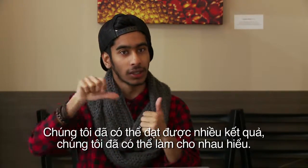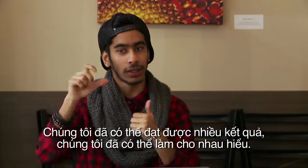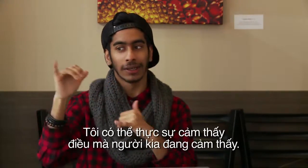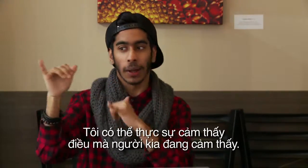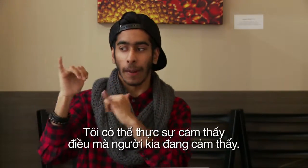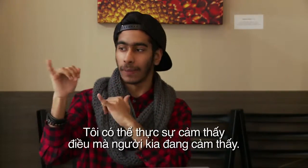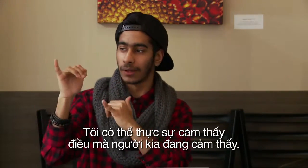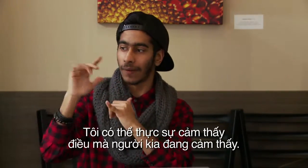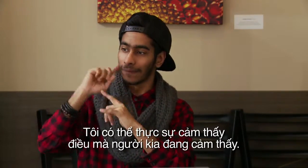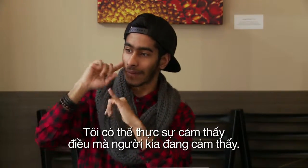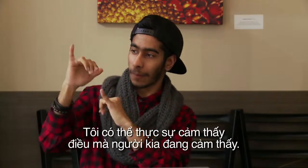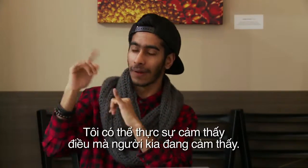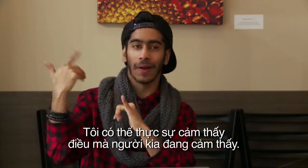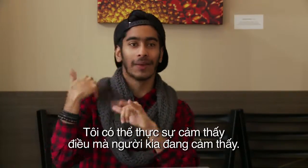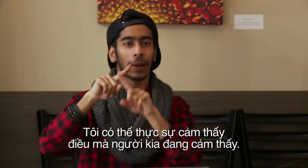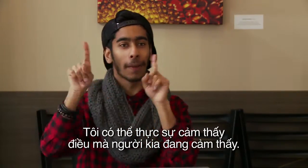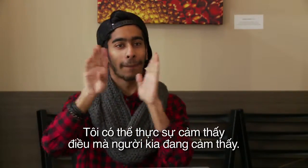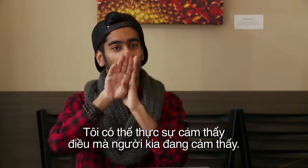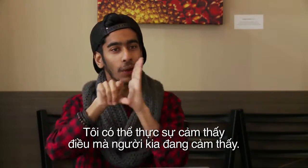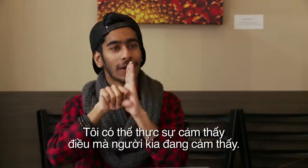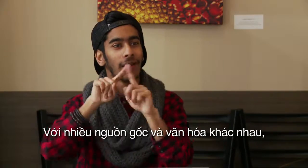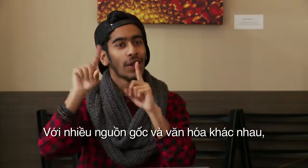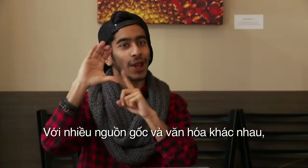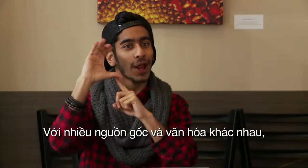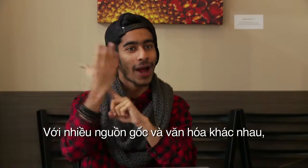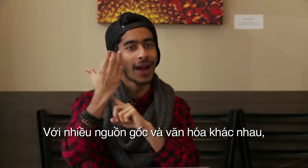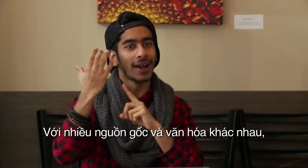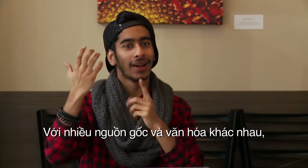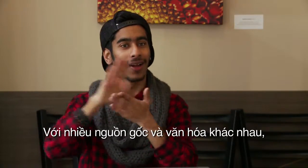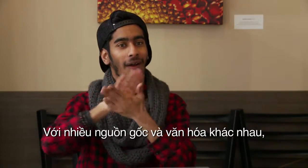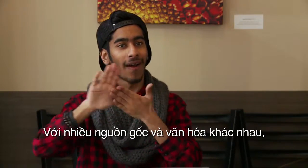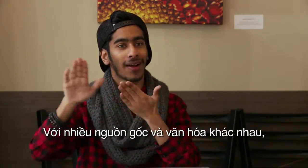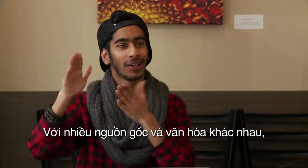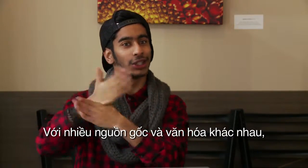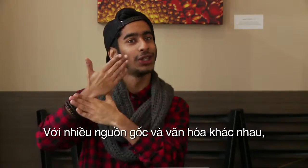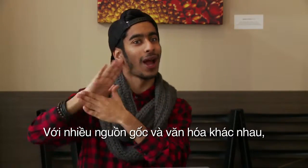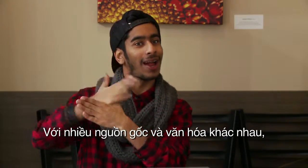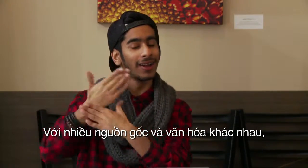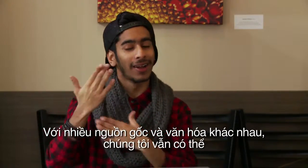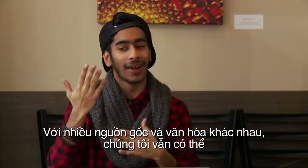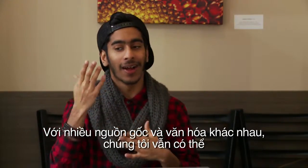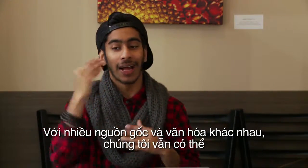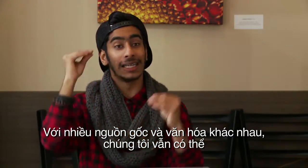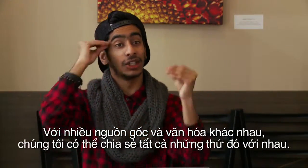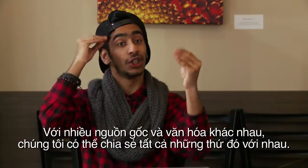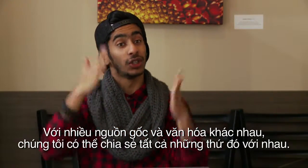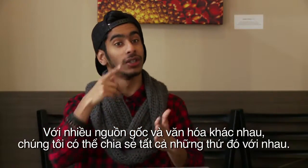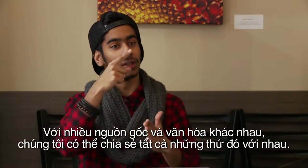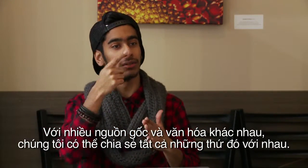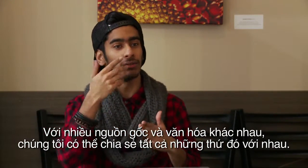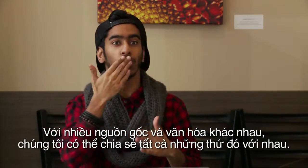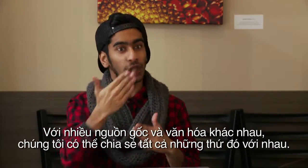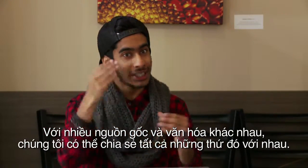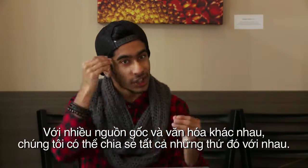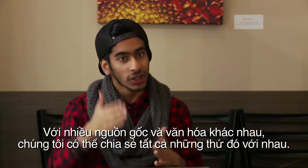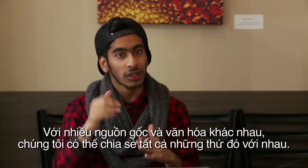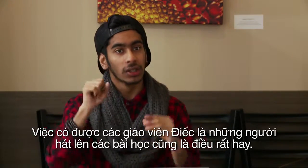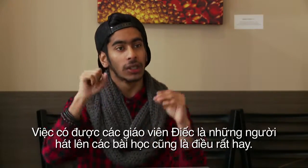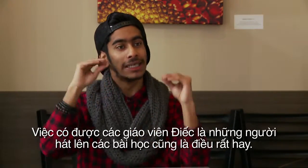I could really feel what the other person was feeling. And with different backgrounds and different cultures, we could share all that with each other. It was also